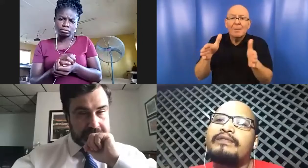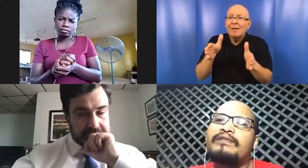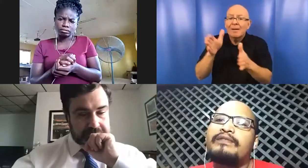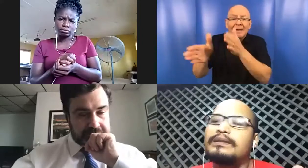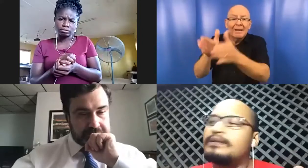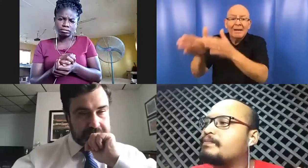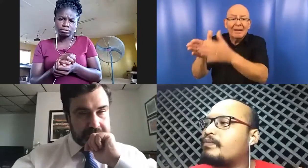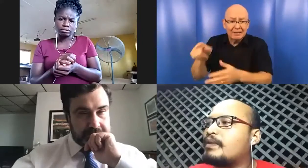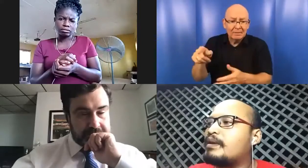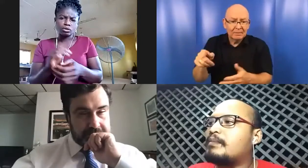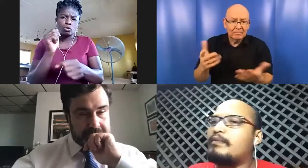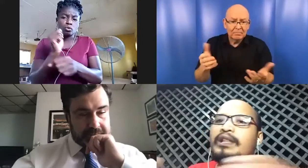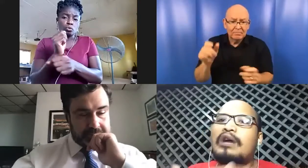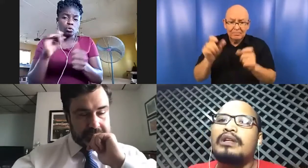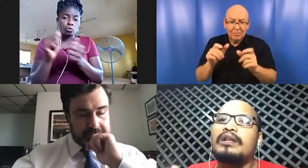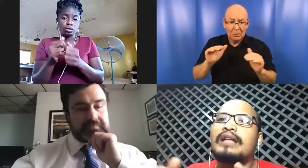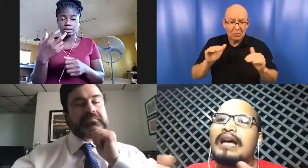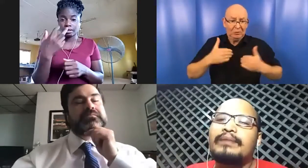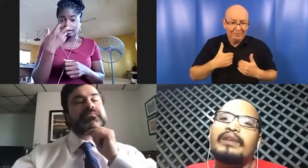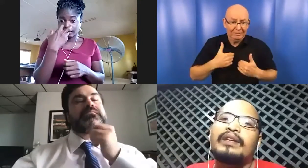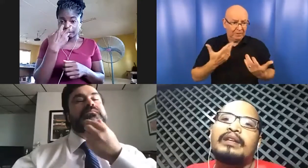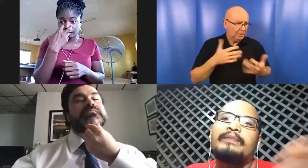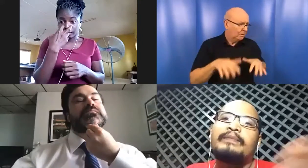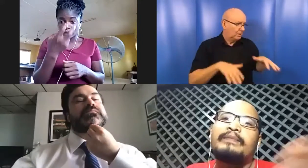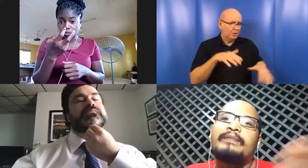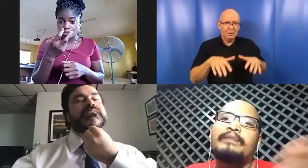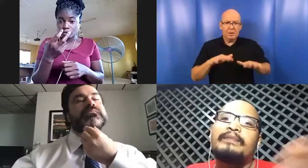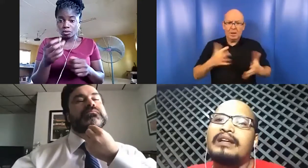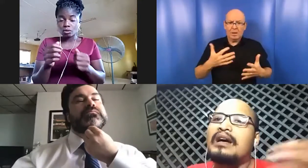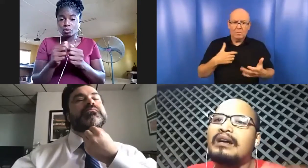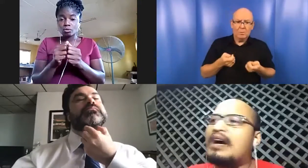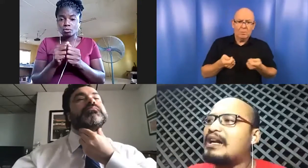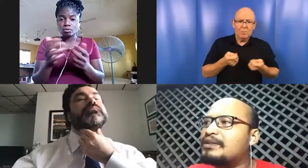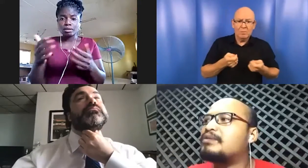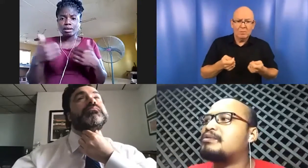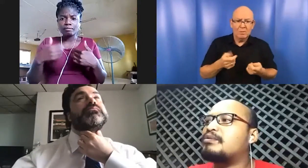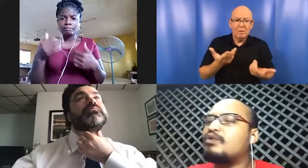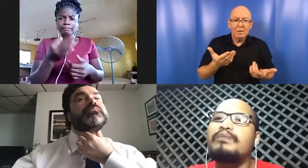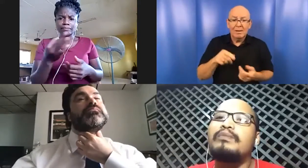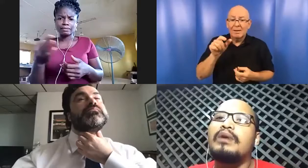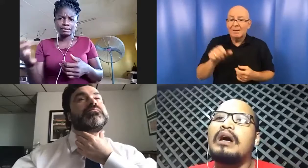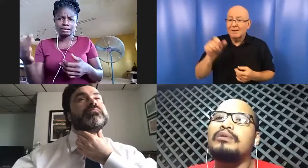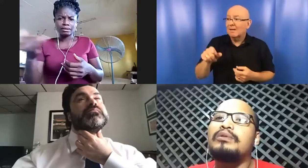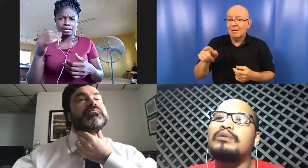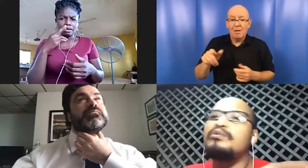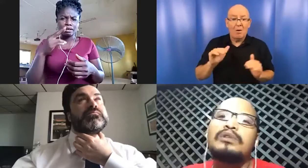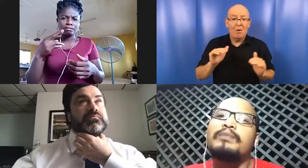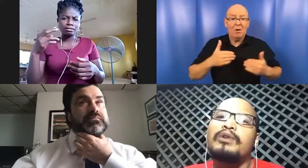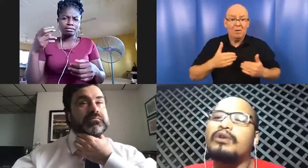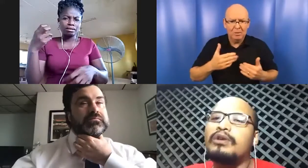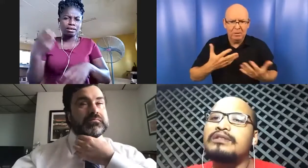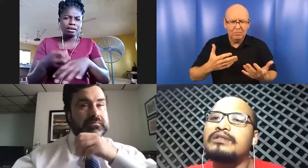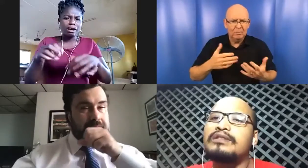the visual. Without that, in the public facilities, they are hard to cope how to do